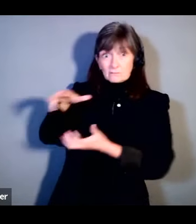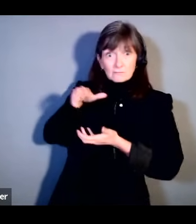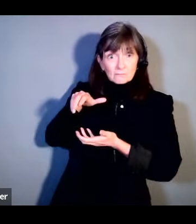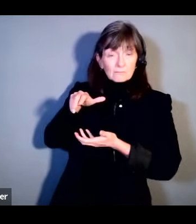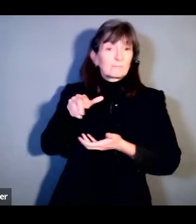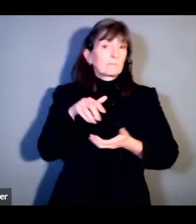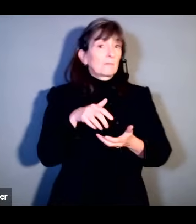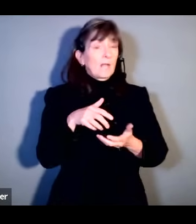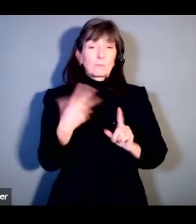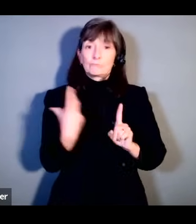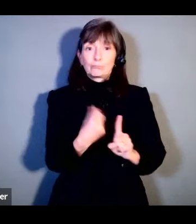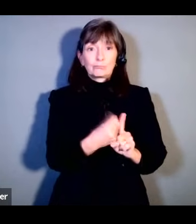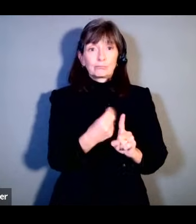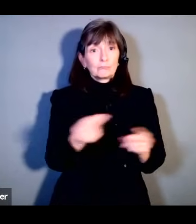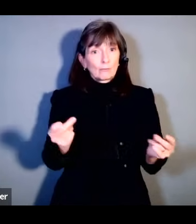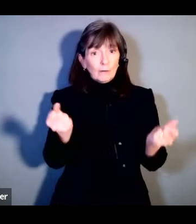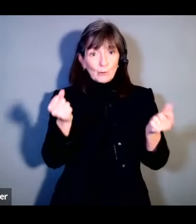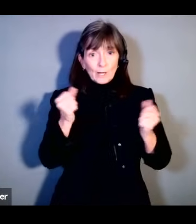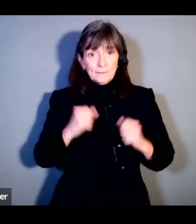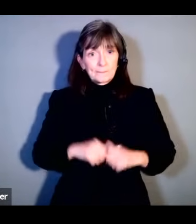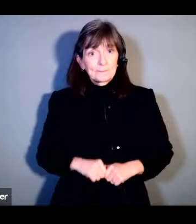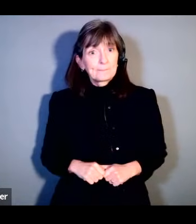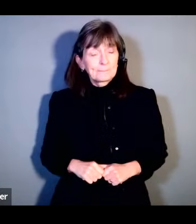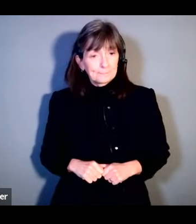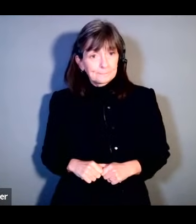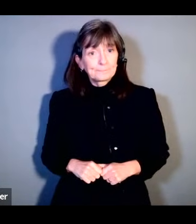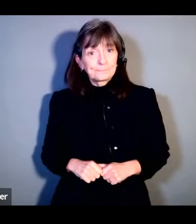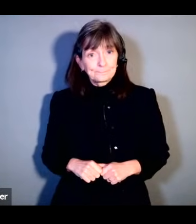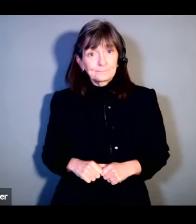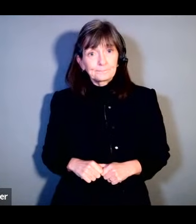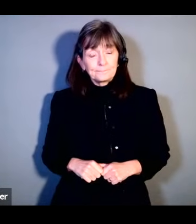to start vaccinating.